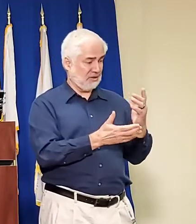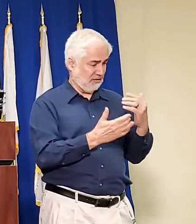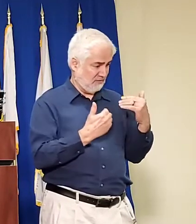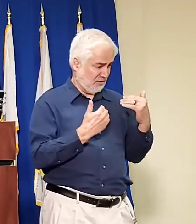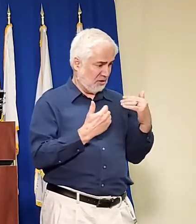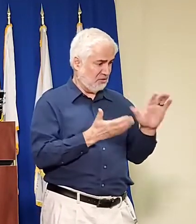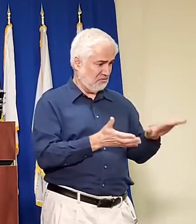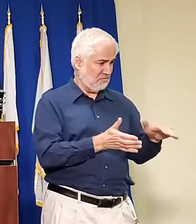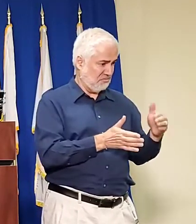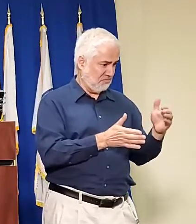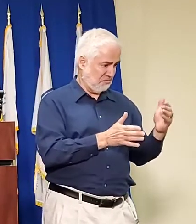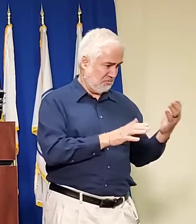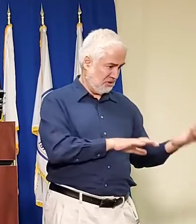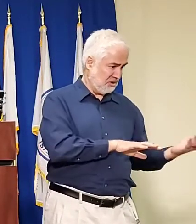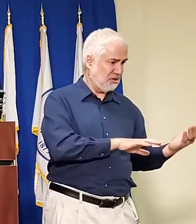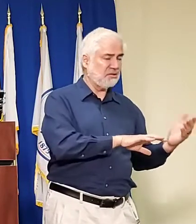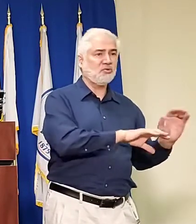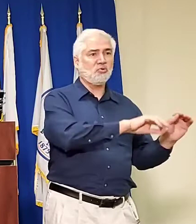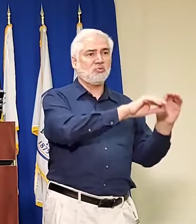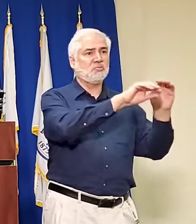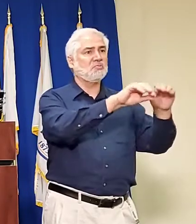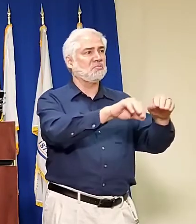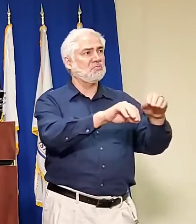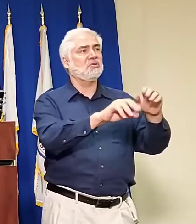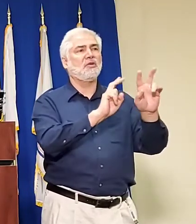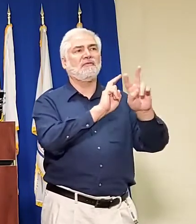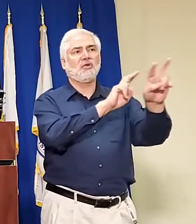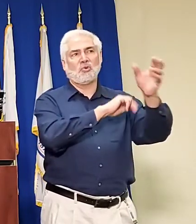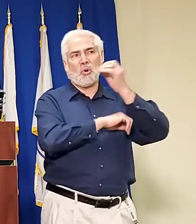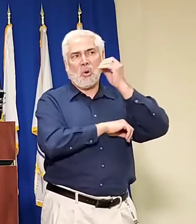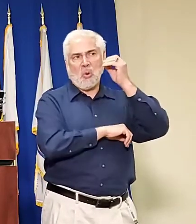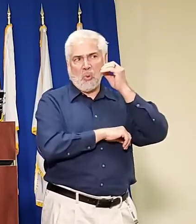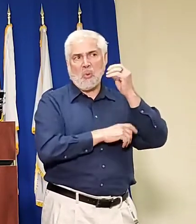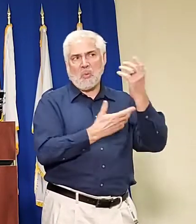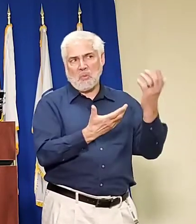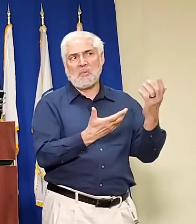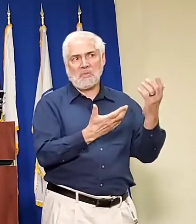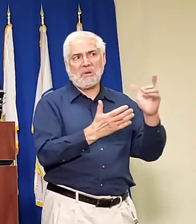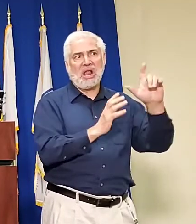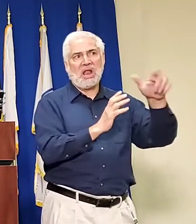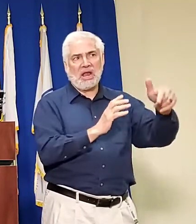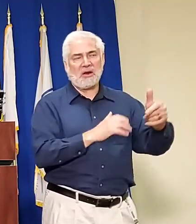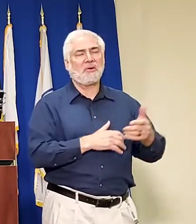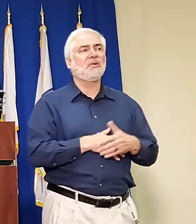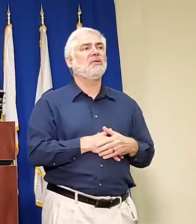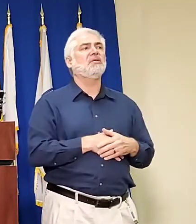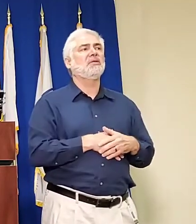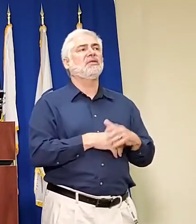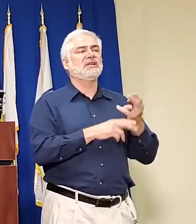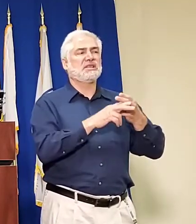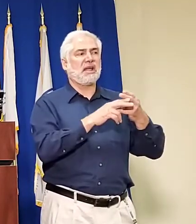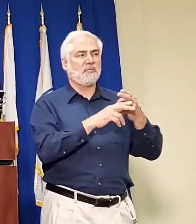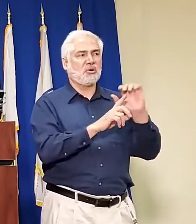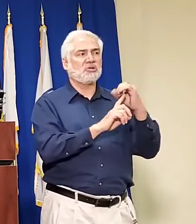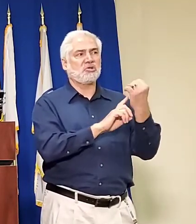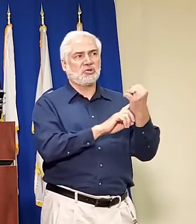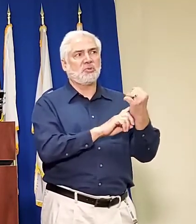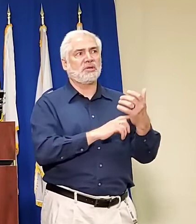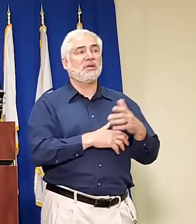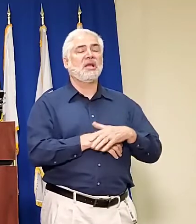disposition? Thank you. Dr. Householder, is there any consideration for using mobile phone data to assist in contact